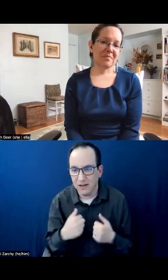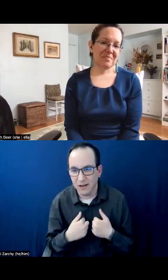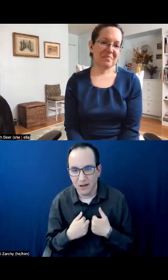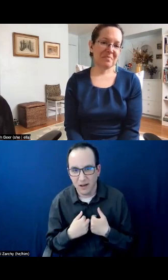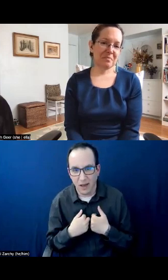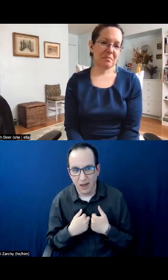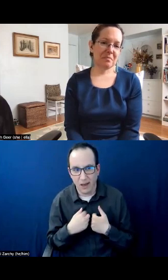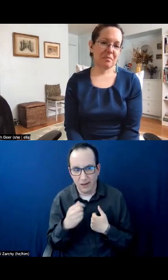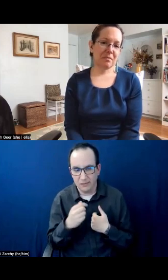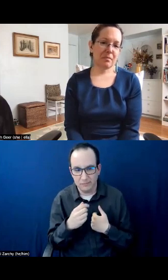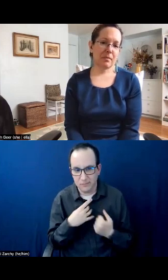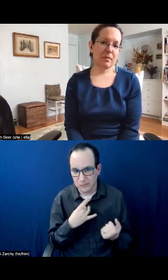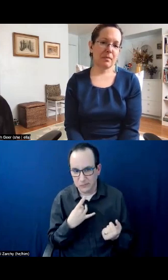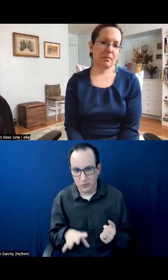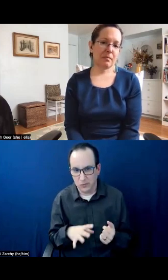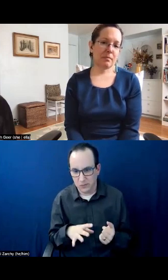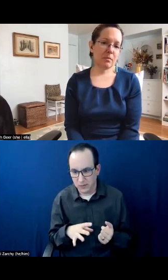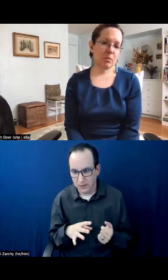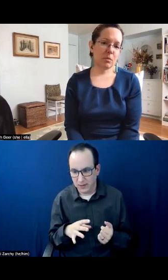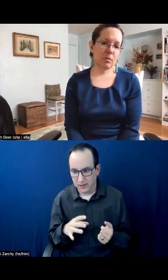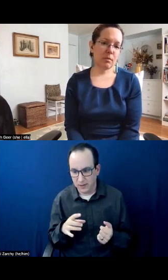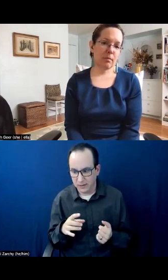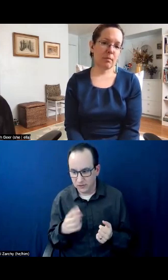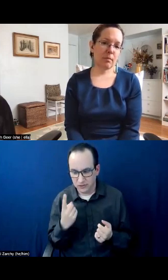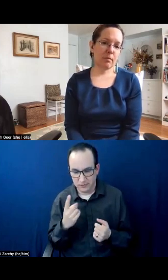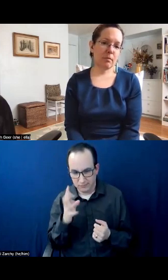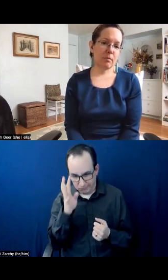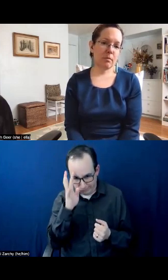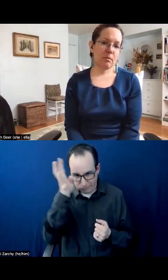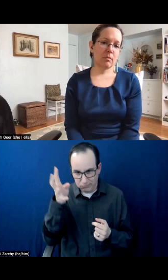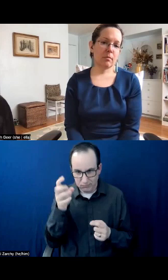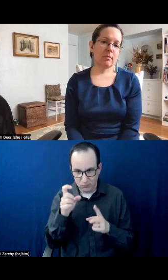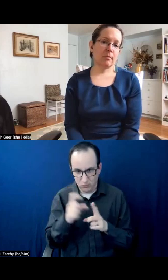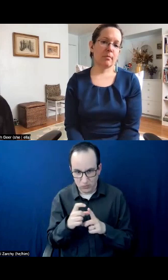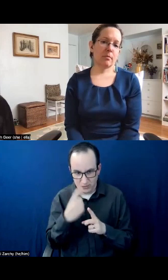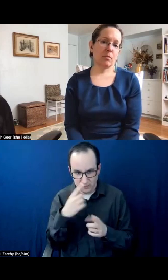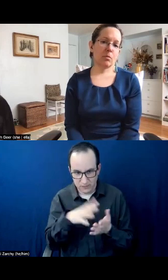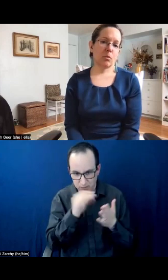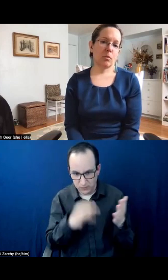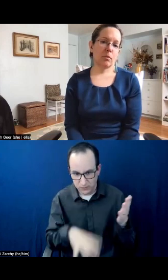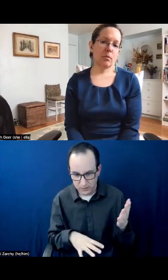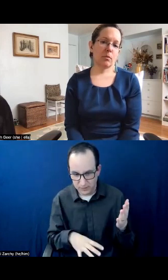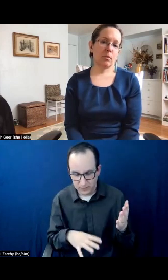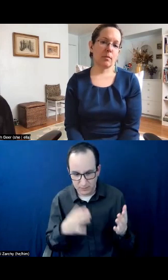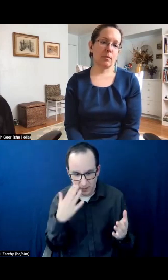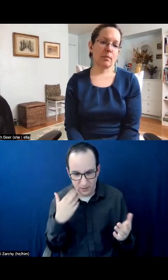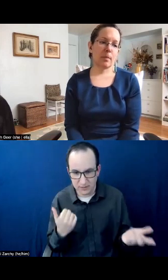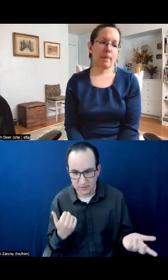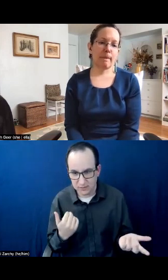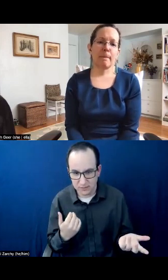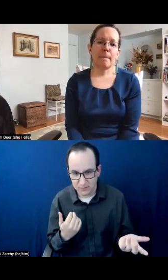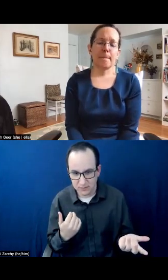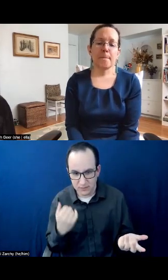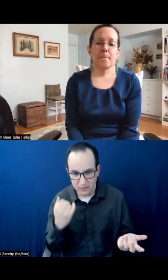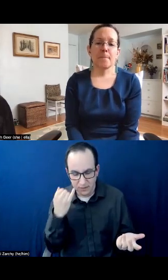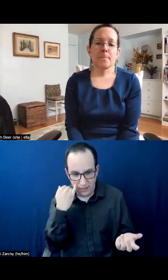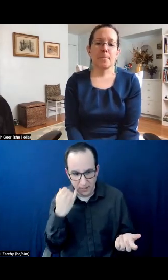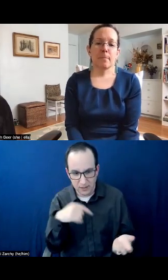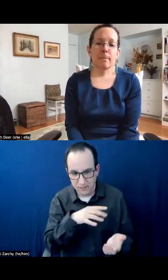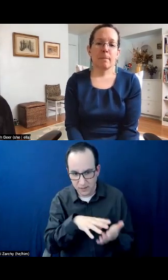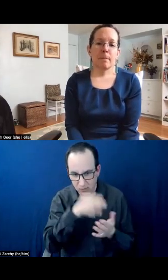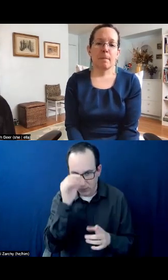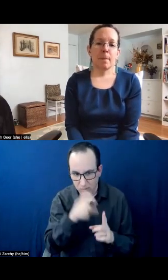to come up with these ideas yourself. I personally don't like to come up with words for students to learn,